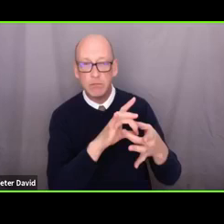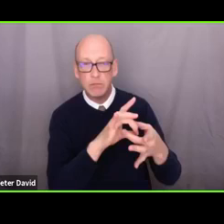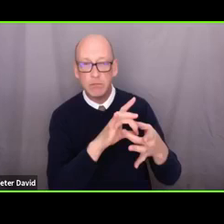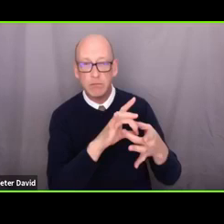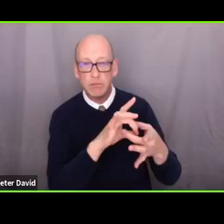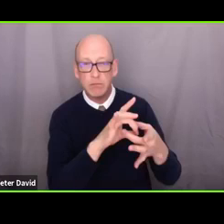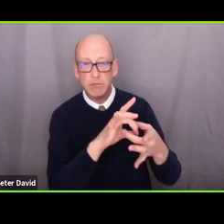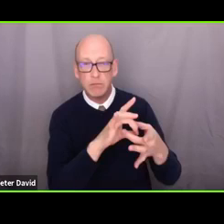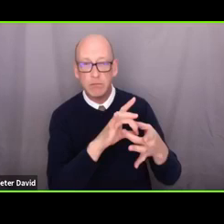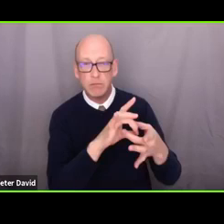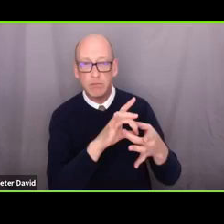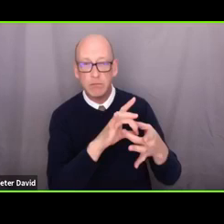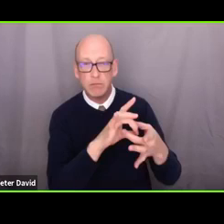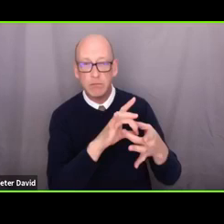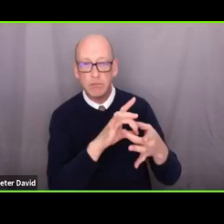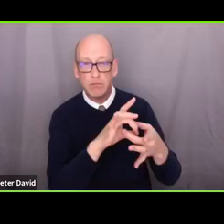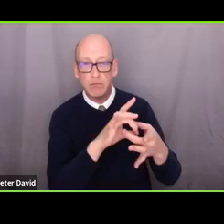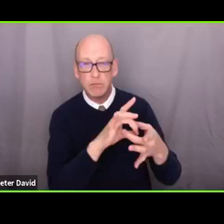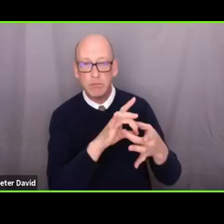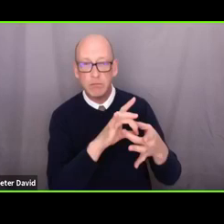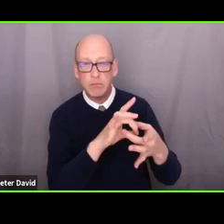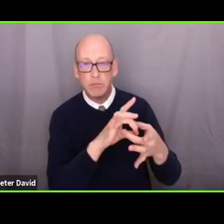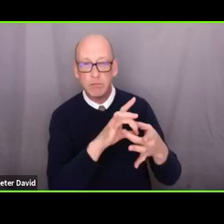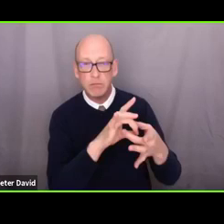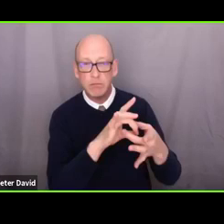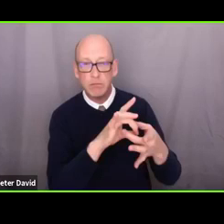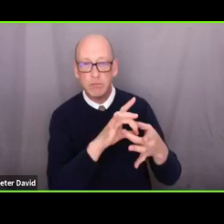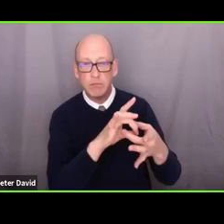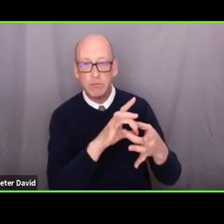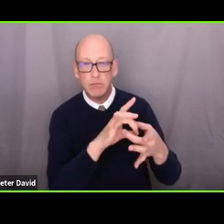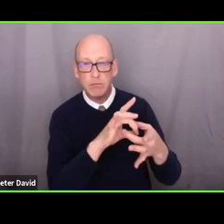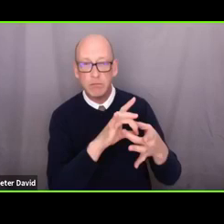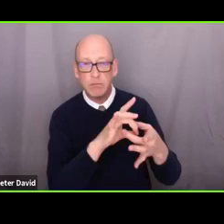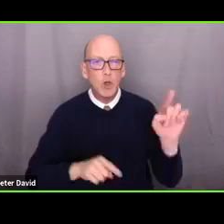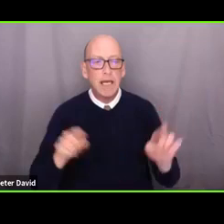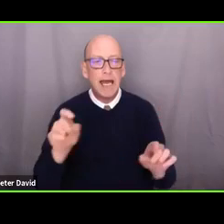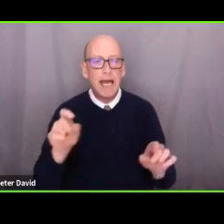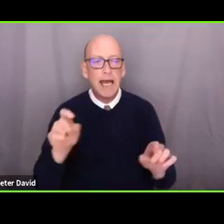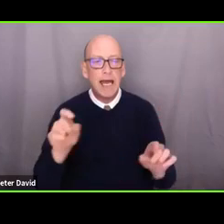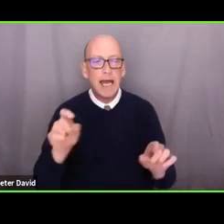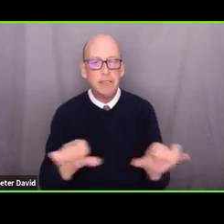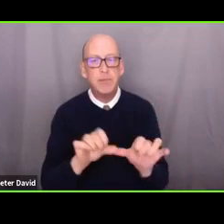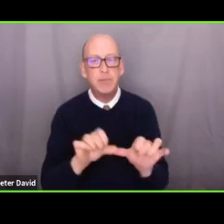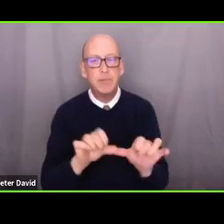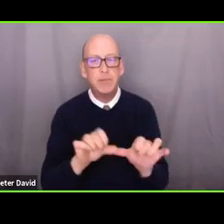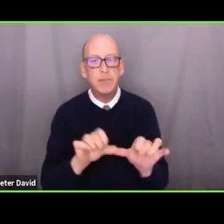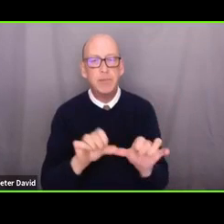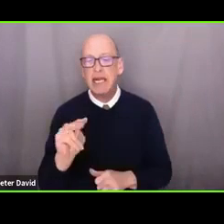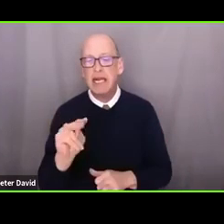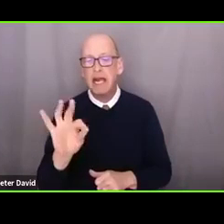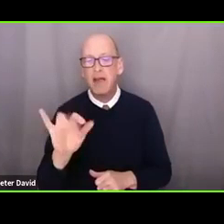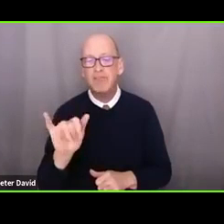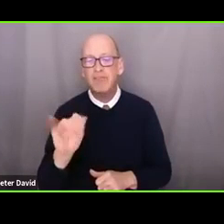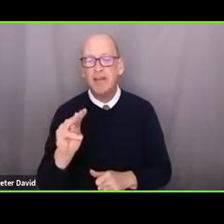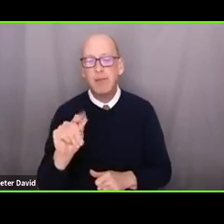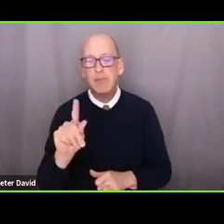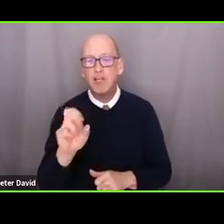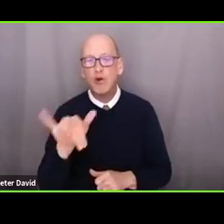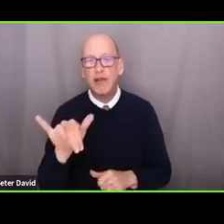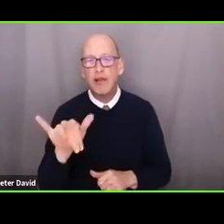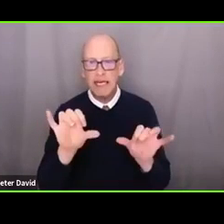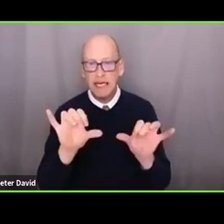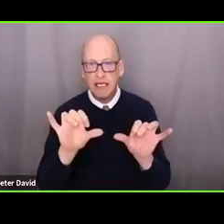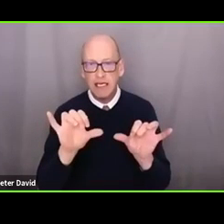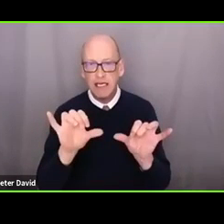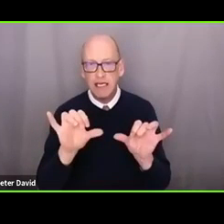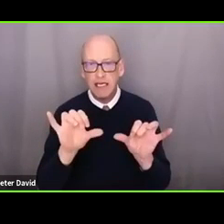yesterday in regards to the multi-system inflammatory syndrome that cases are popping up around the country. I